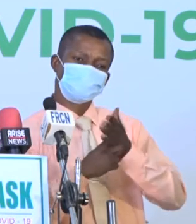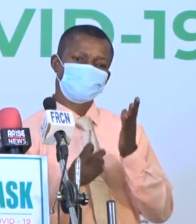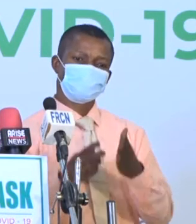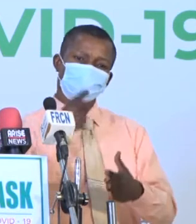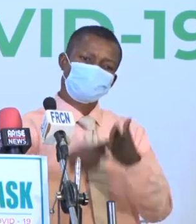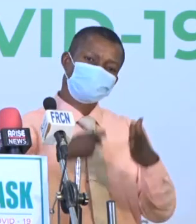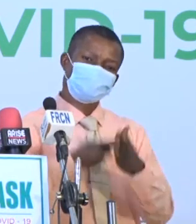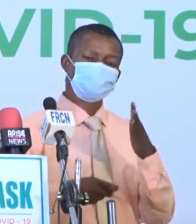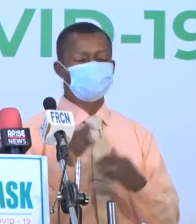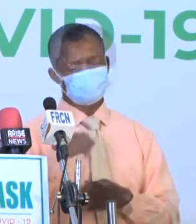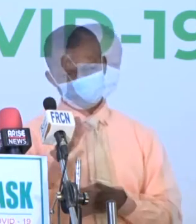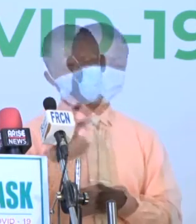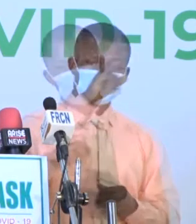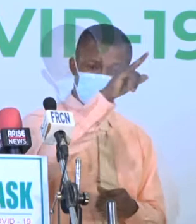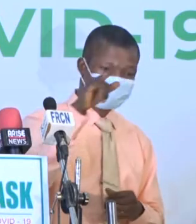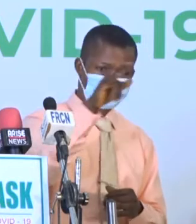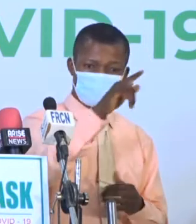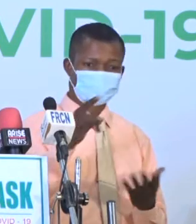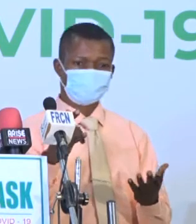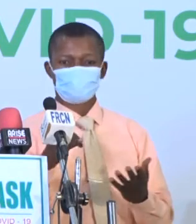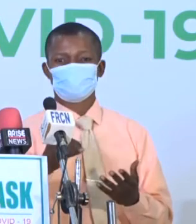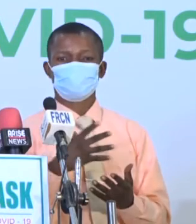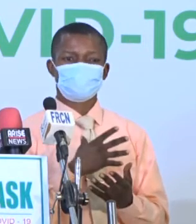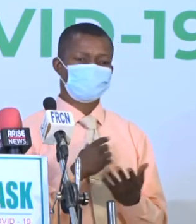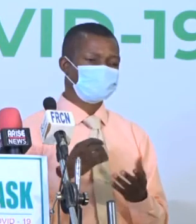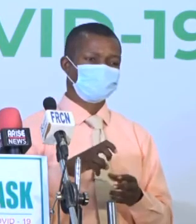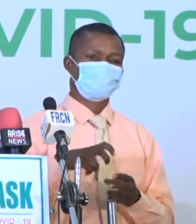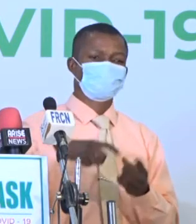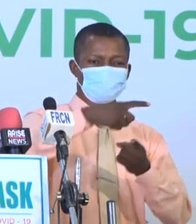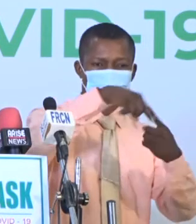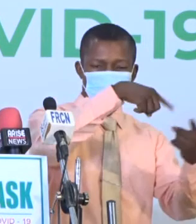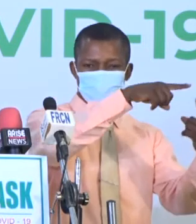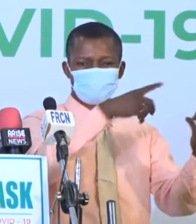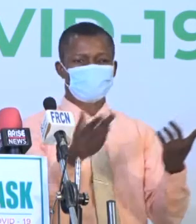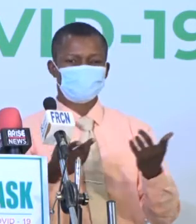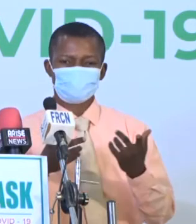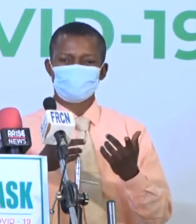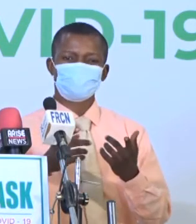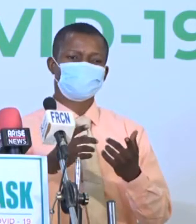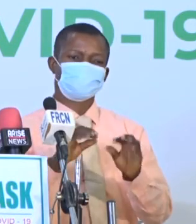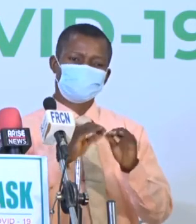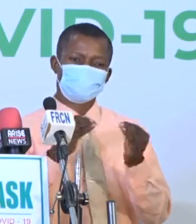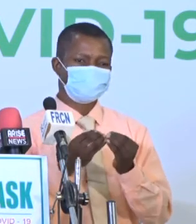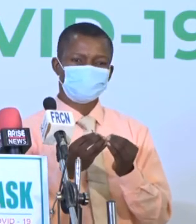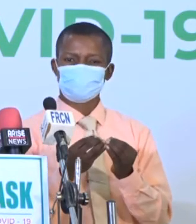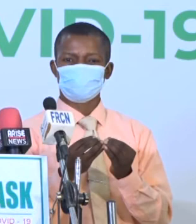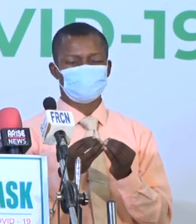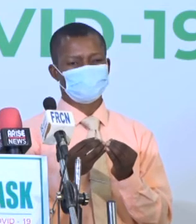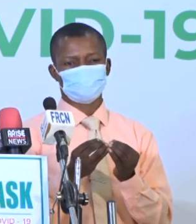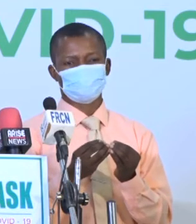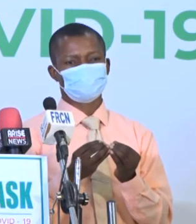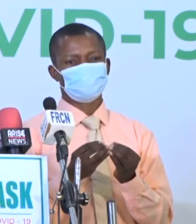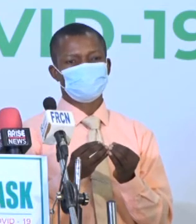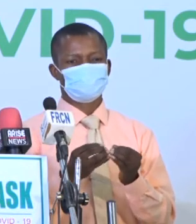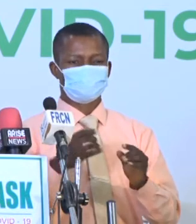of air tickets in the country. Aviation and tourism travel industry is one of the most devastated industries